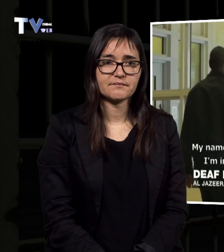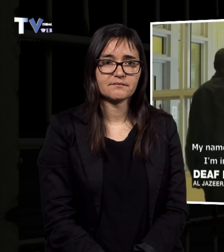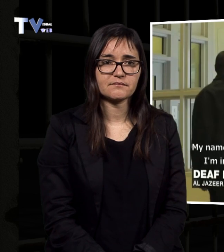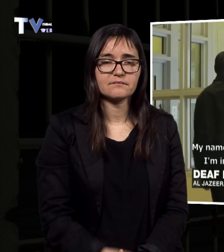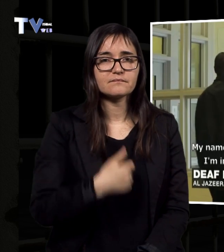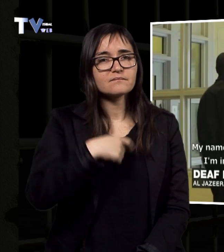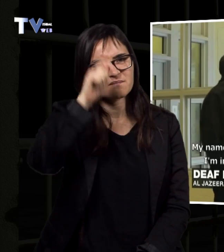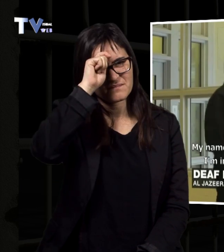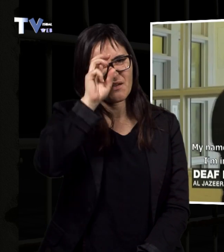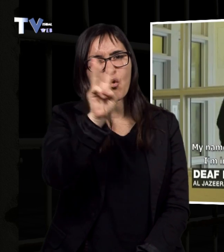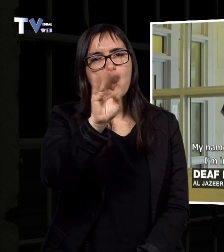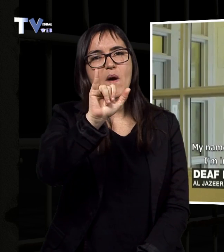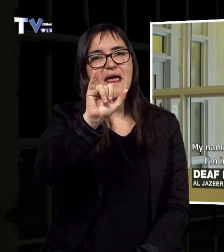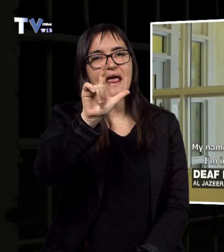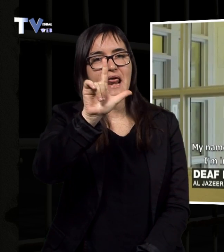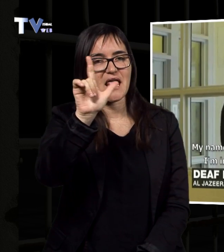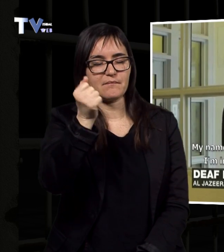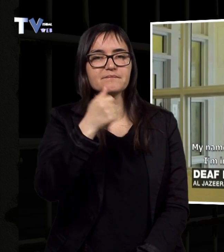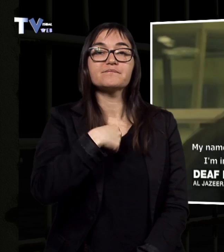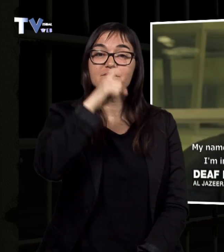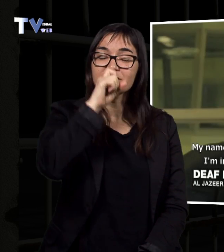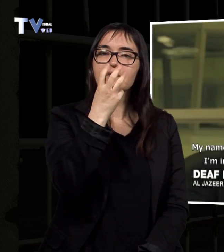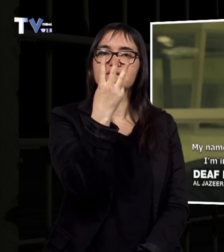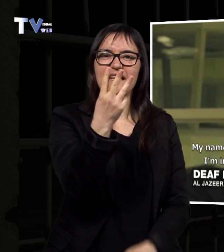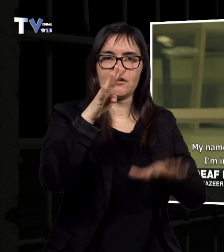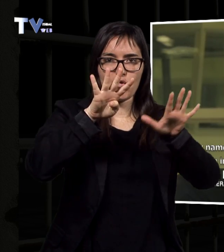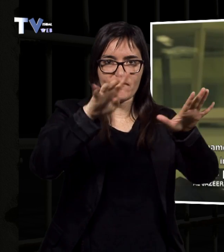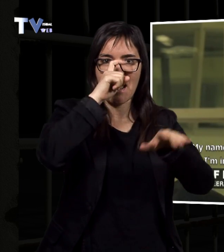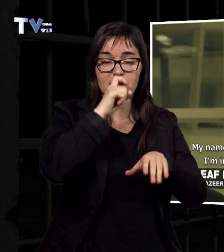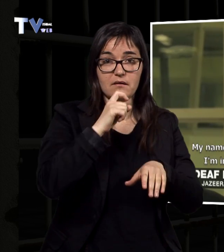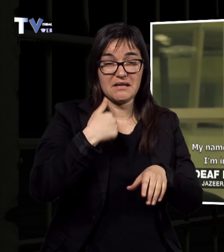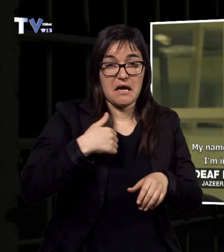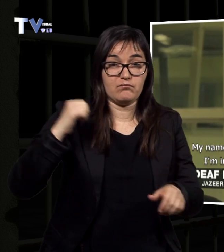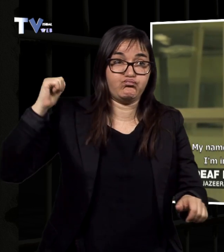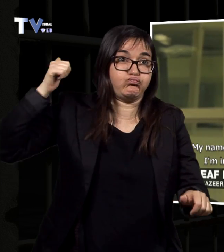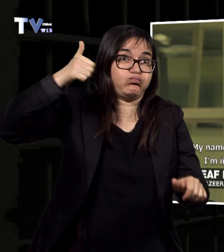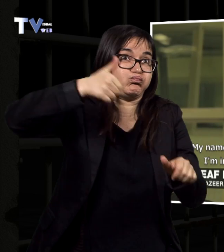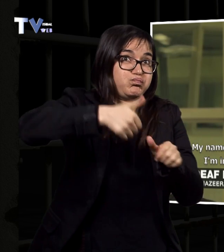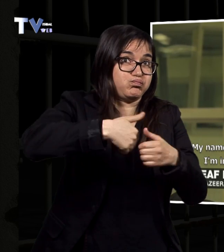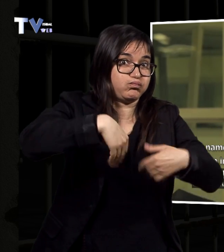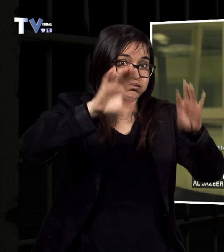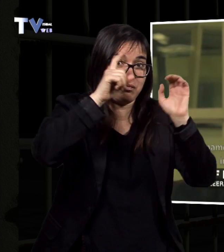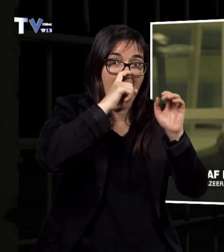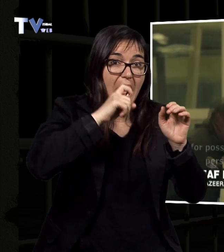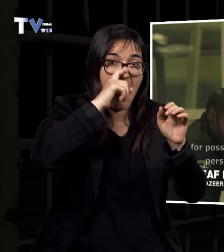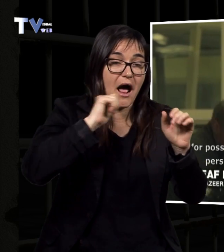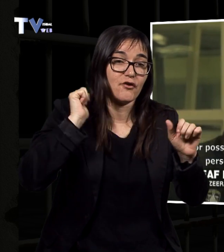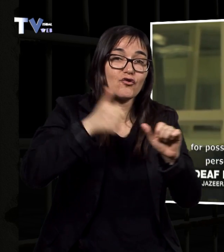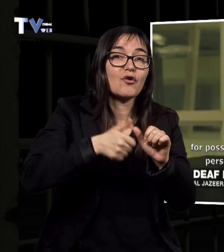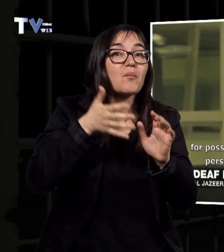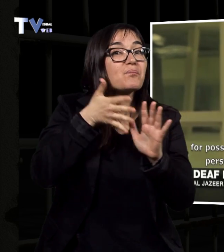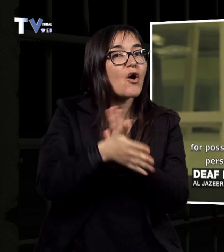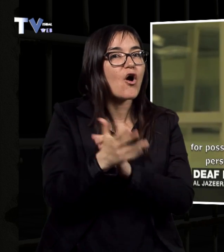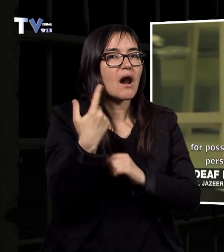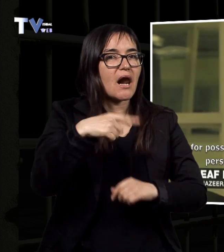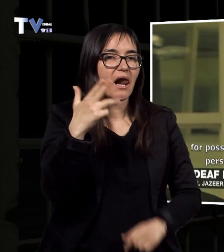My name is William F. Britt. I'm 39 years old. I'm incarcerated in this facility for a year for